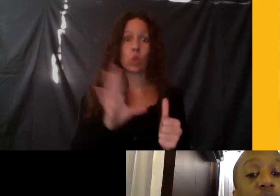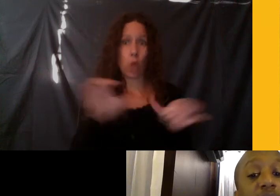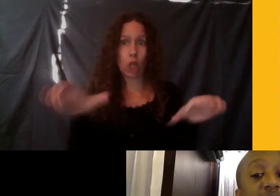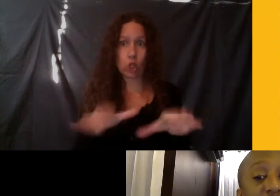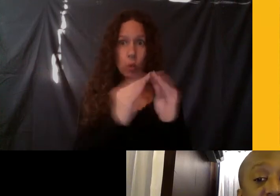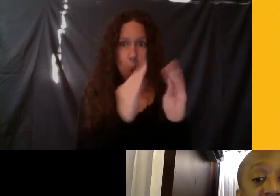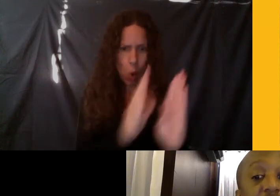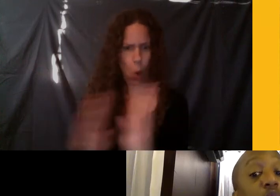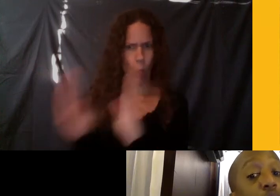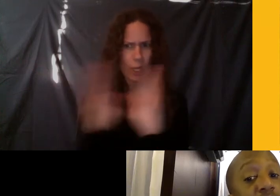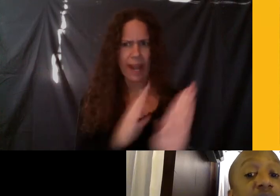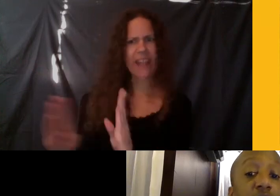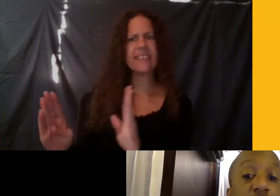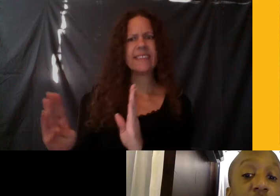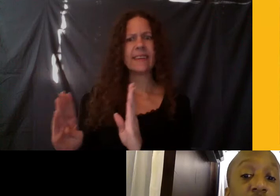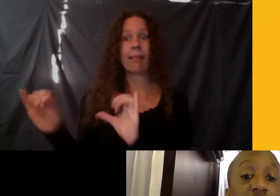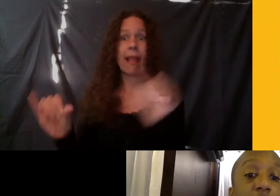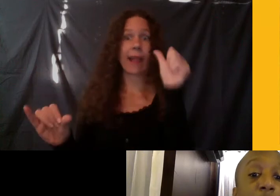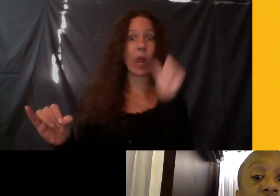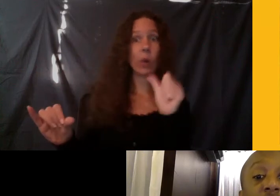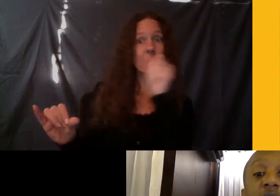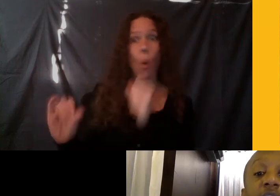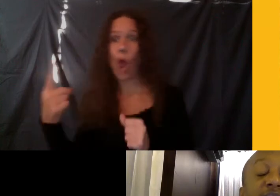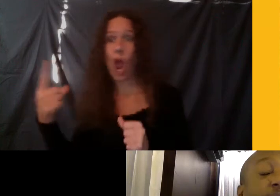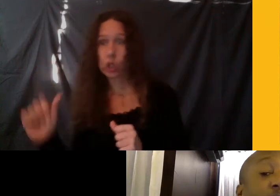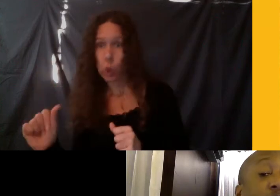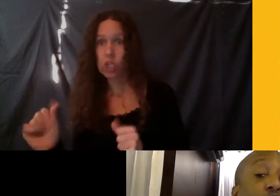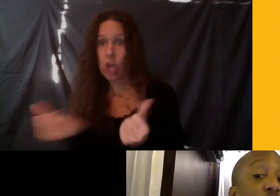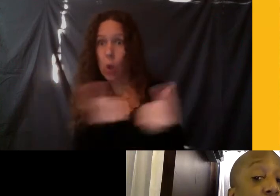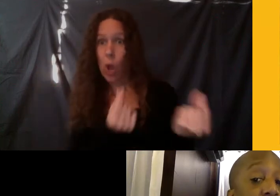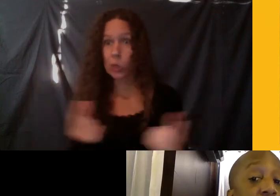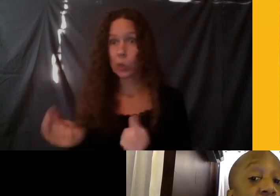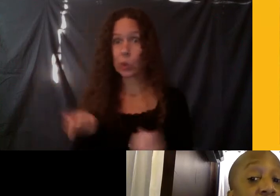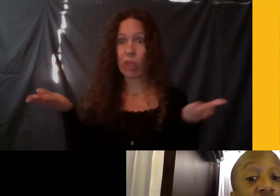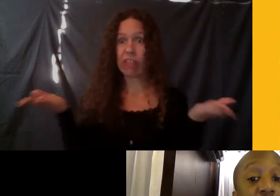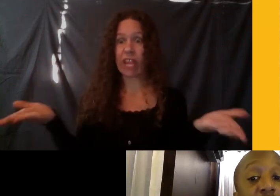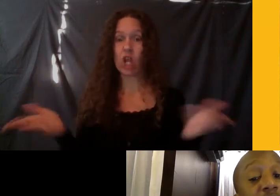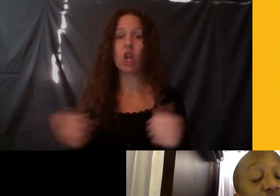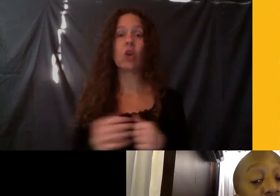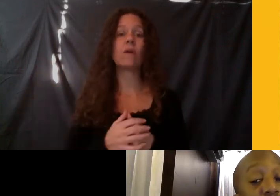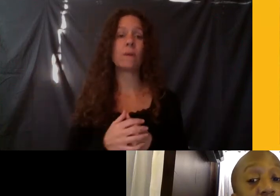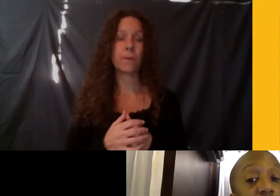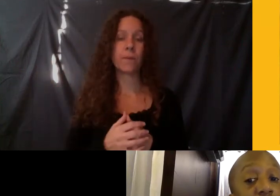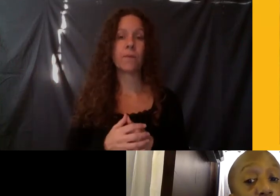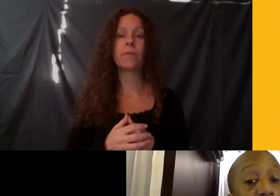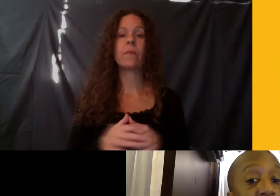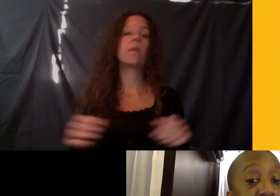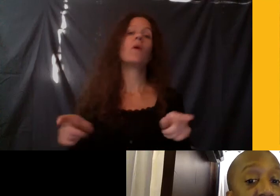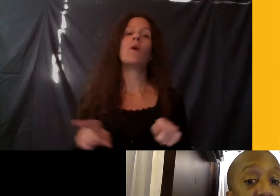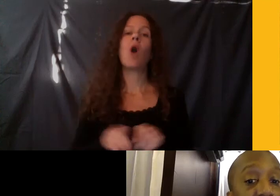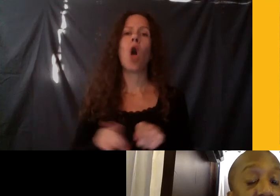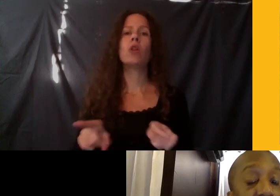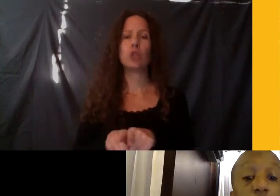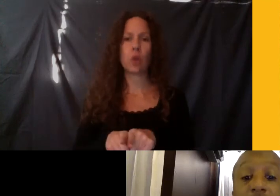to organize in and with diverse communities in a manner Assemblymember Shirley Weber and Vice Chair Alex Rooker spoke of earlier in the